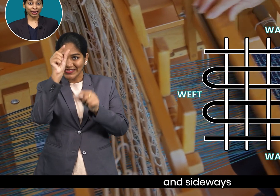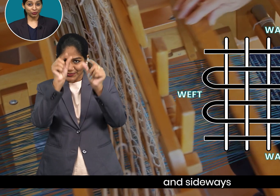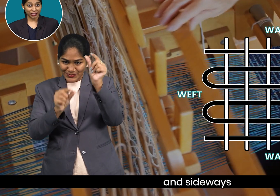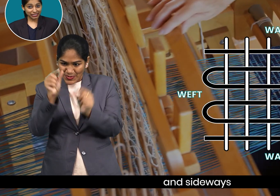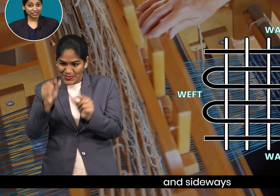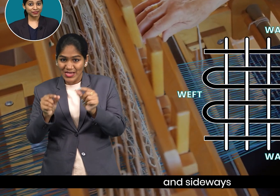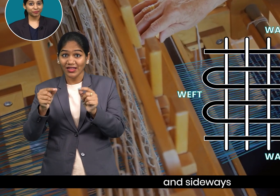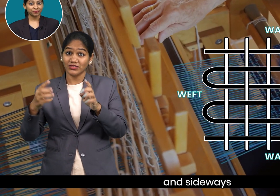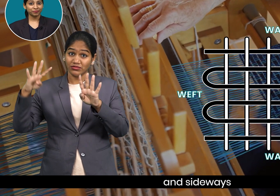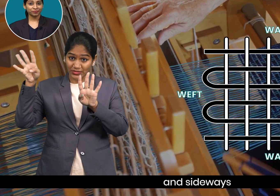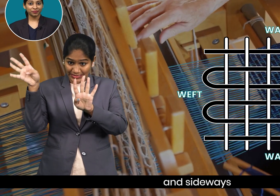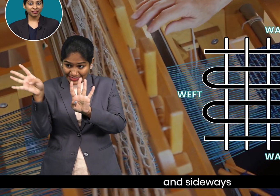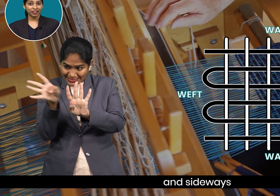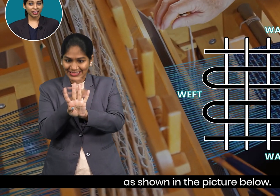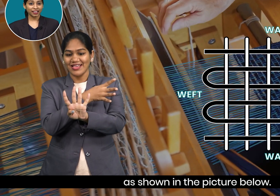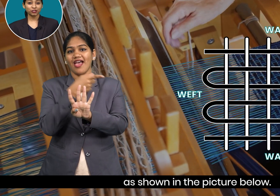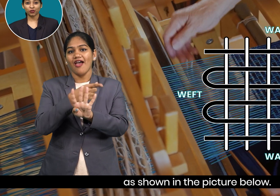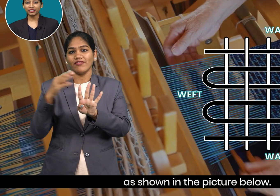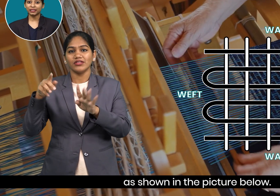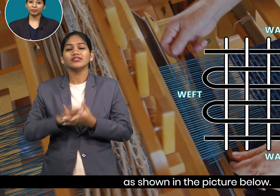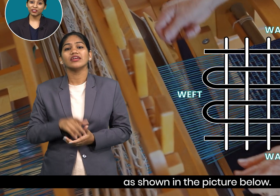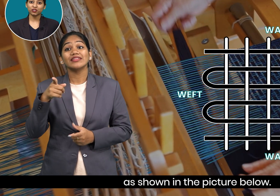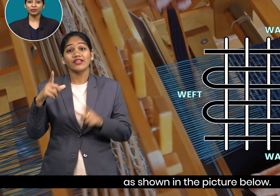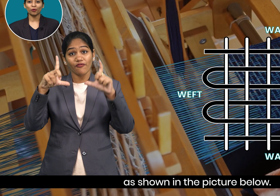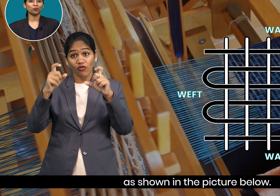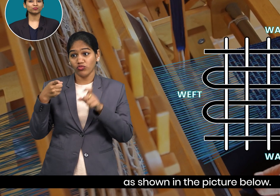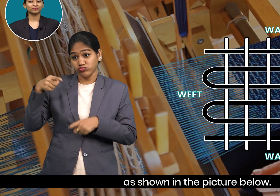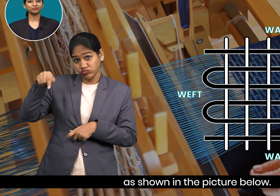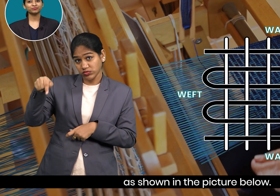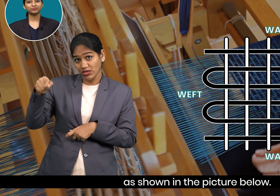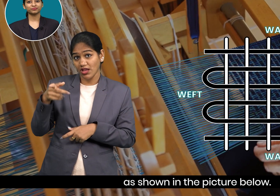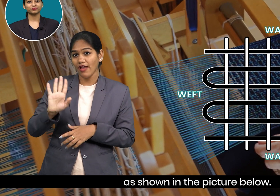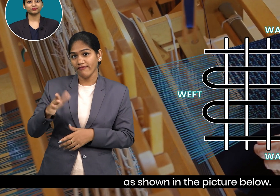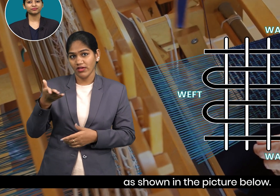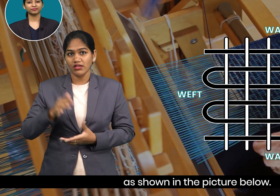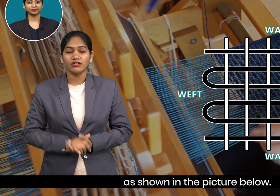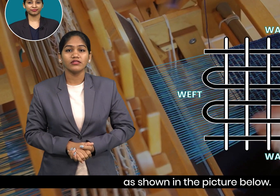and sideways as shown in the picture below.